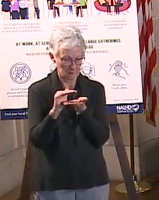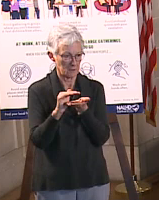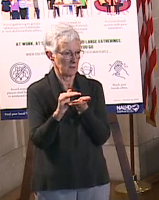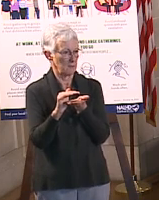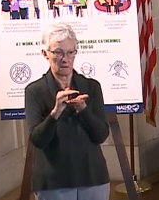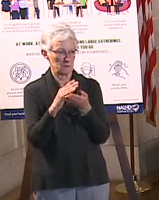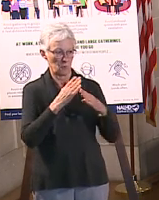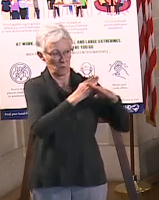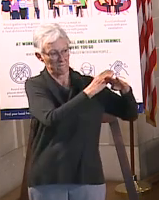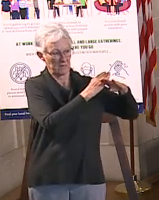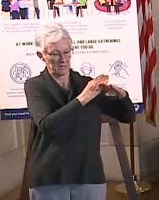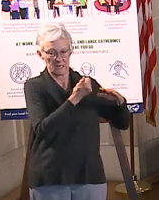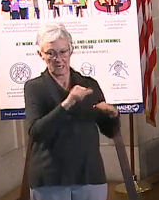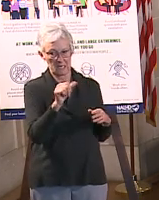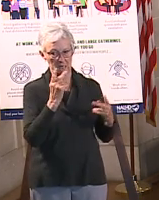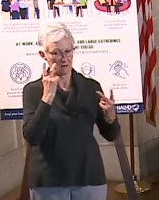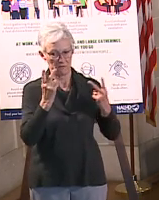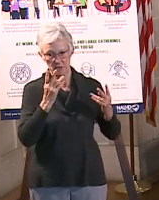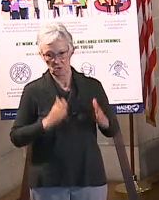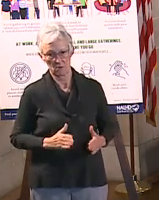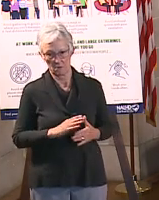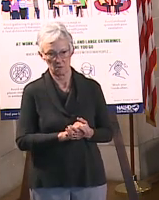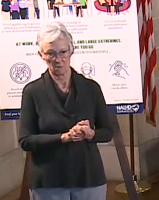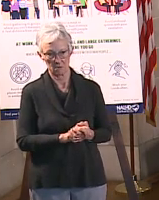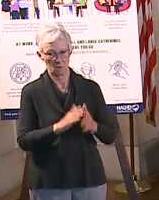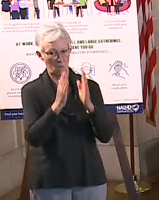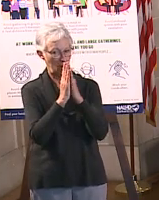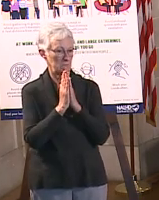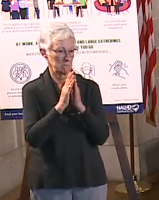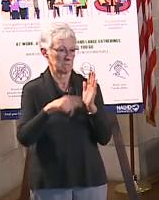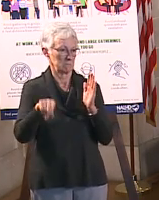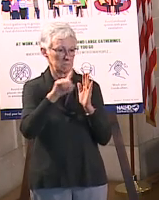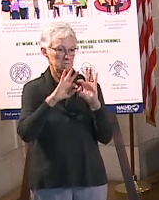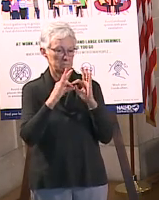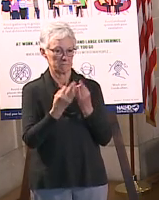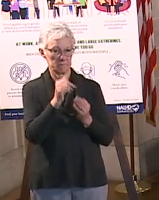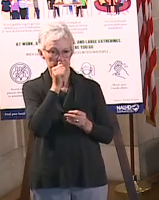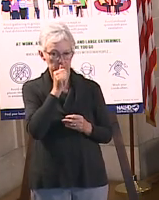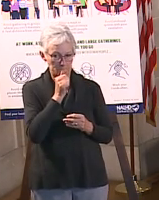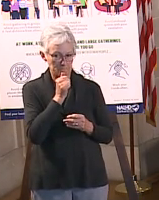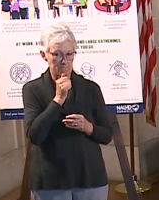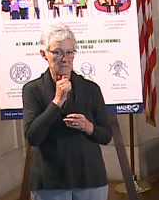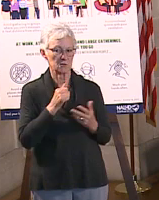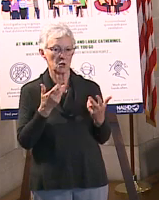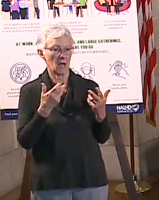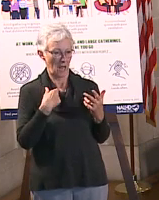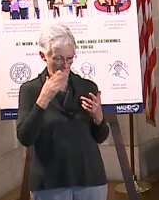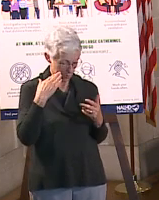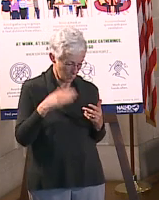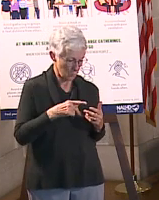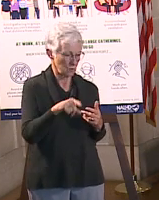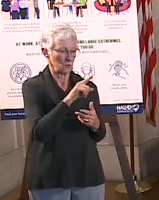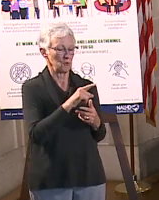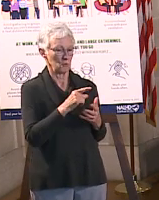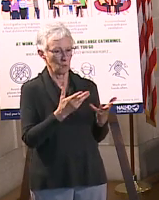in. So again, we just ask patience from the families who, especially this time of year, I know want to see their loved ones, but we're trying to make sure we're protecting